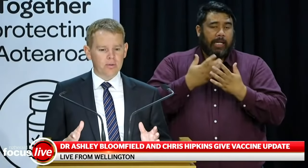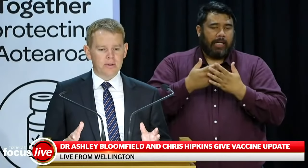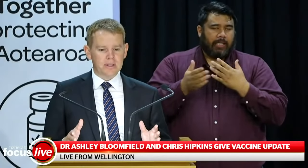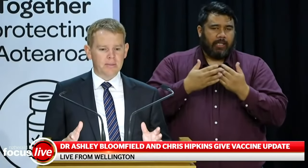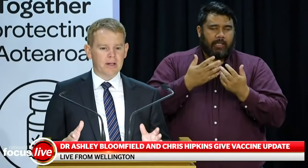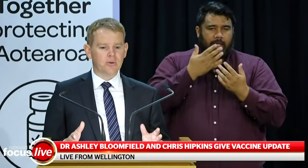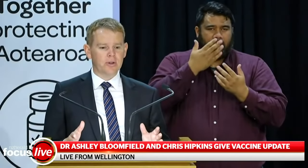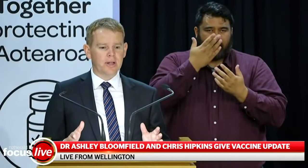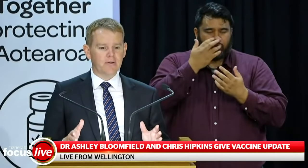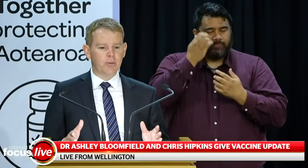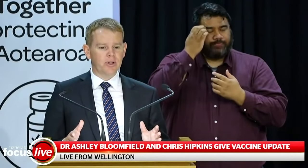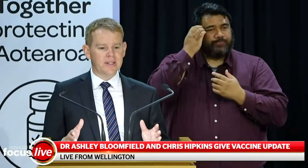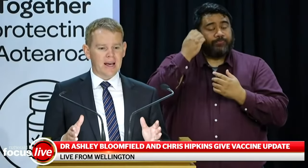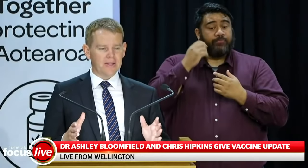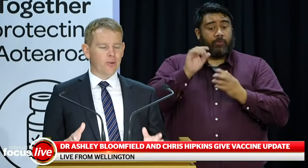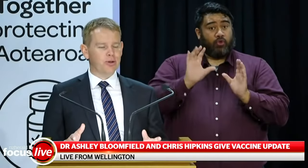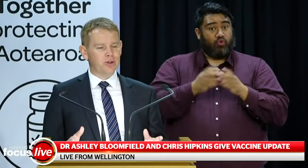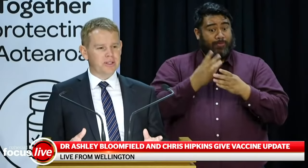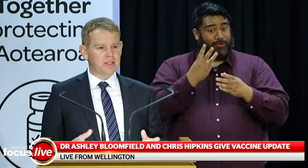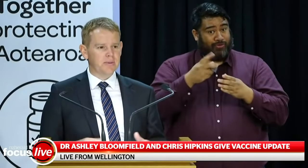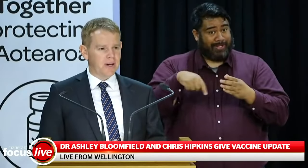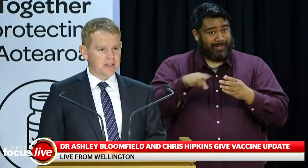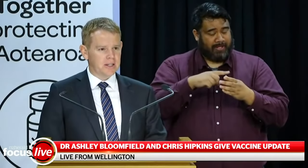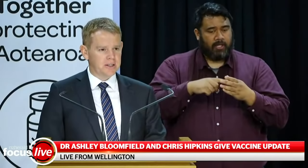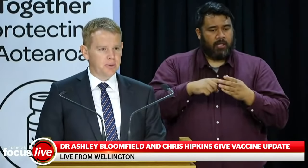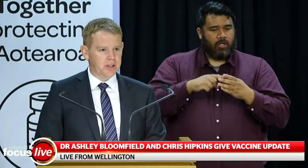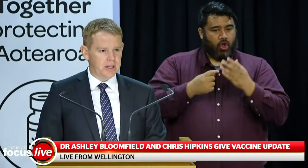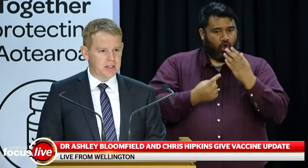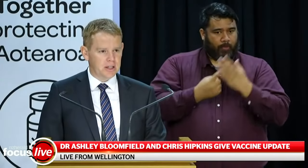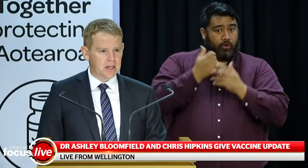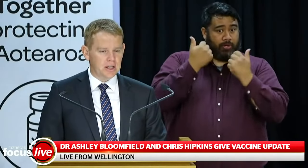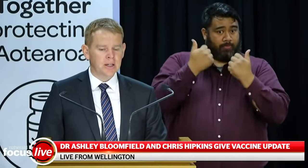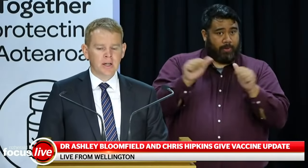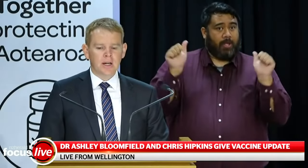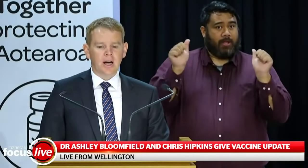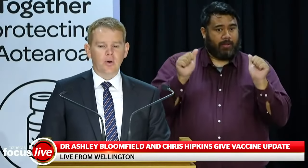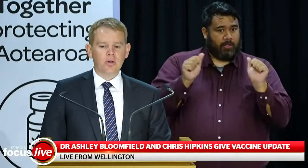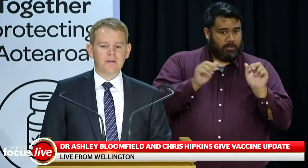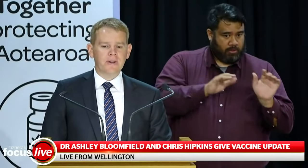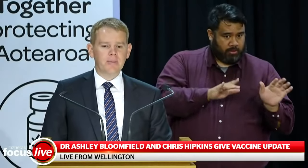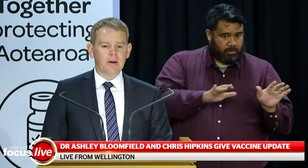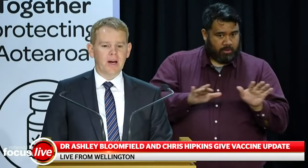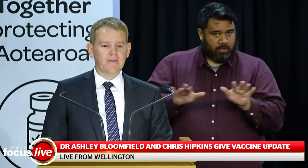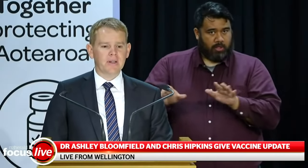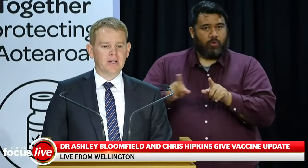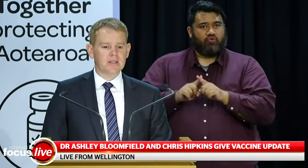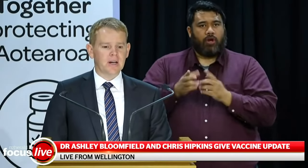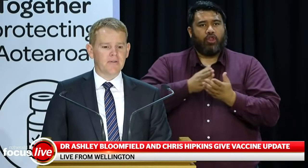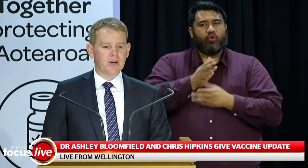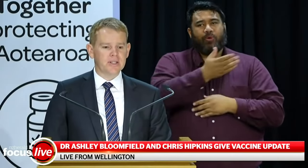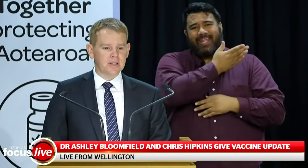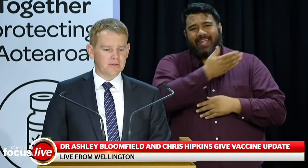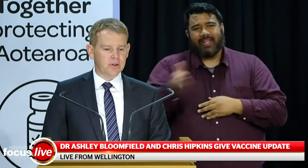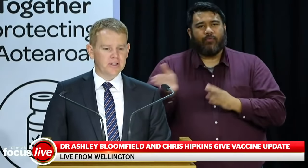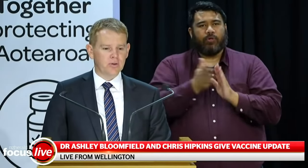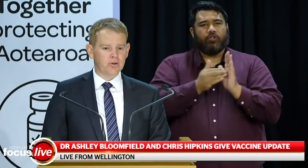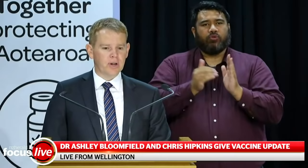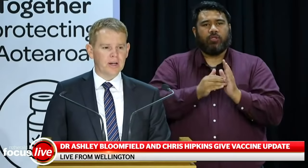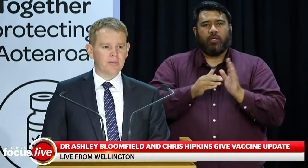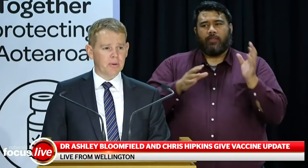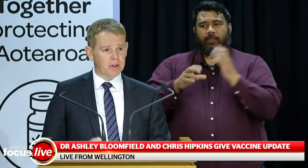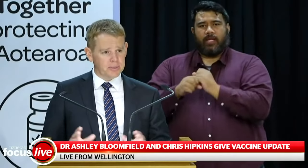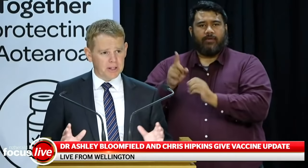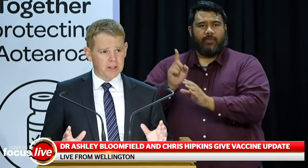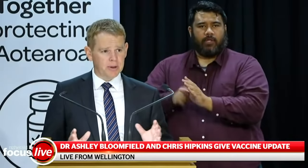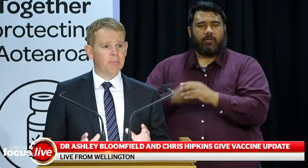Our goal is to make sure that everybody has had the opportunity to be vaccinated by the end of the year. All of the feedback we're having is that our Pfizer deliveries are on